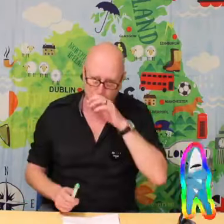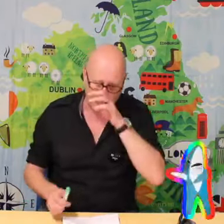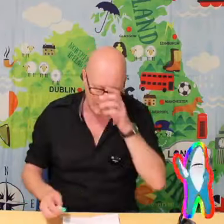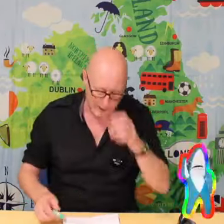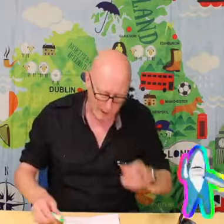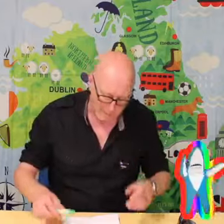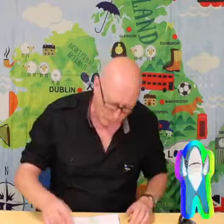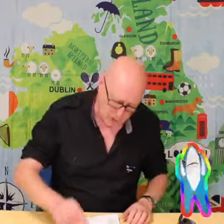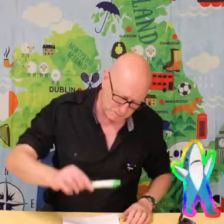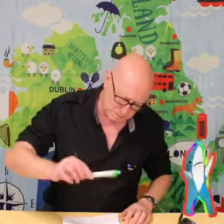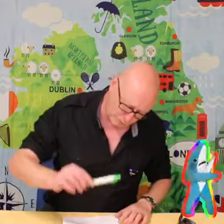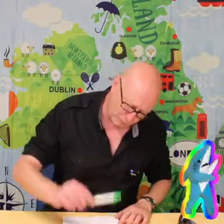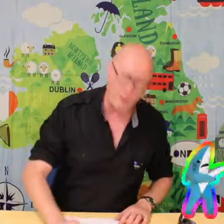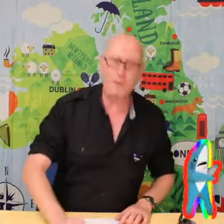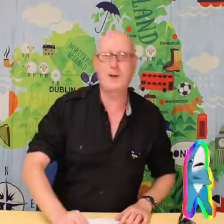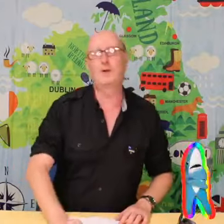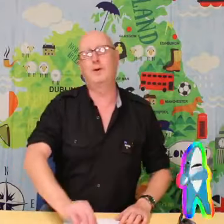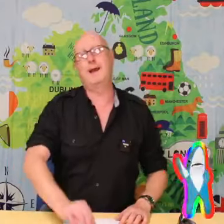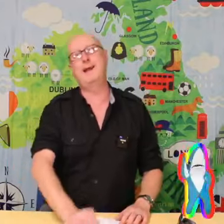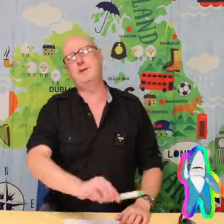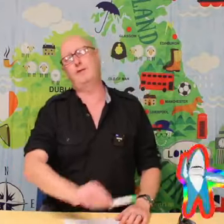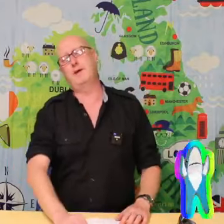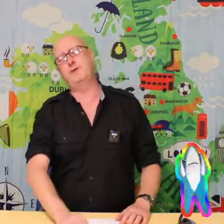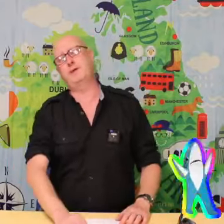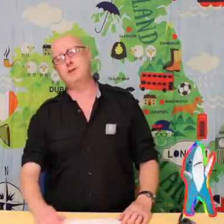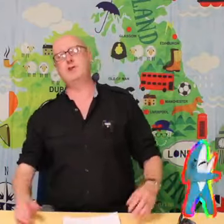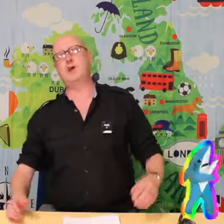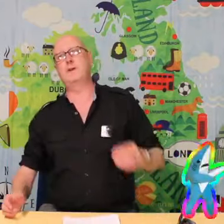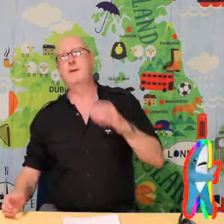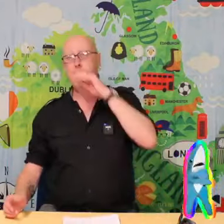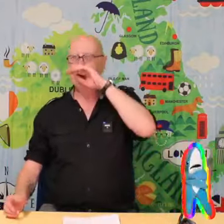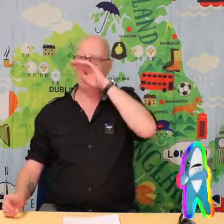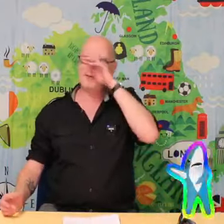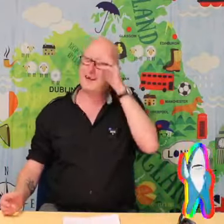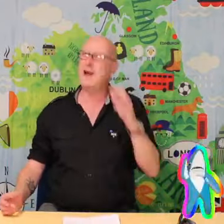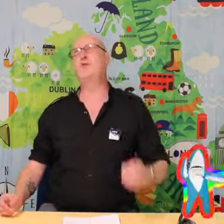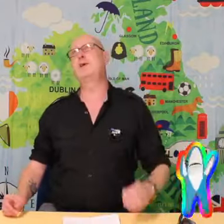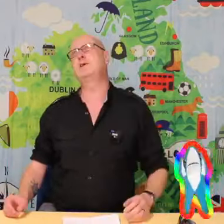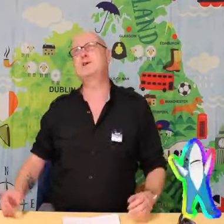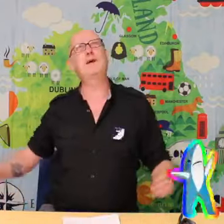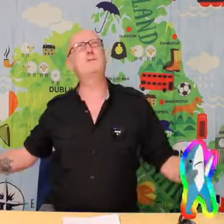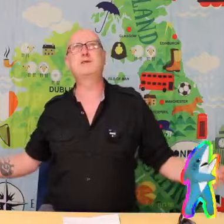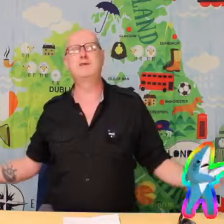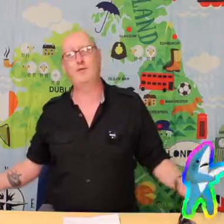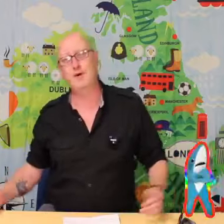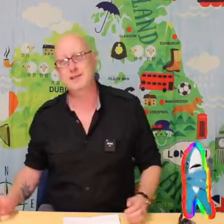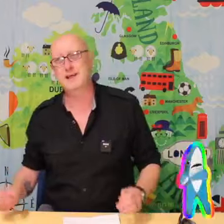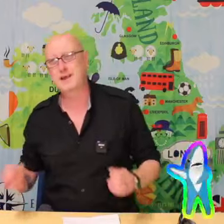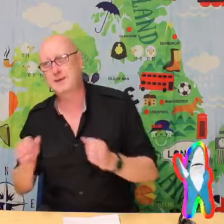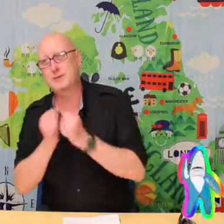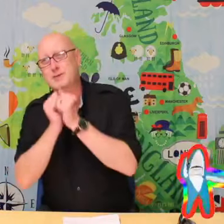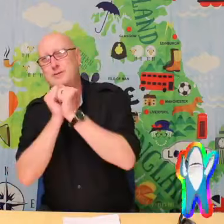for it. But before we go any further, ladies and gentlemen, I again feel a disturbance in the force, like a thousand